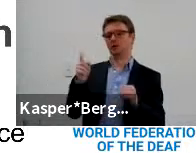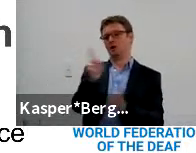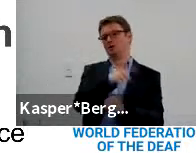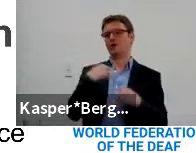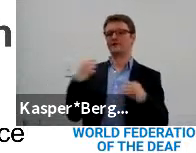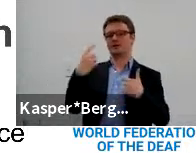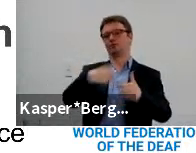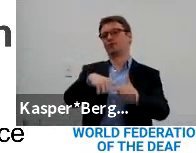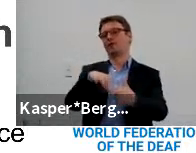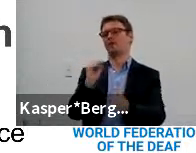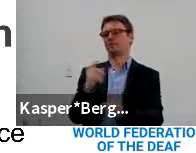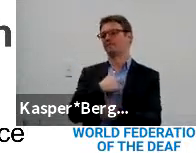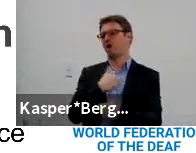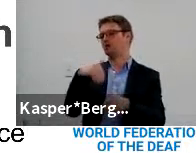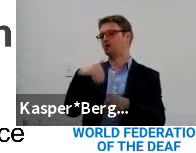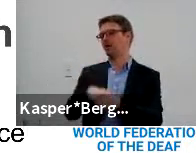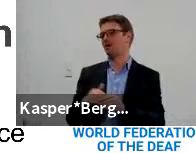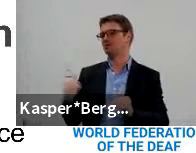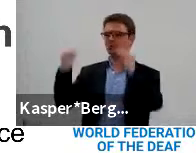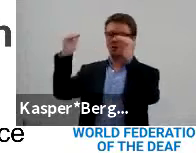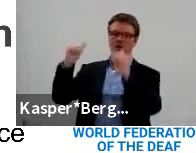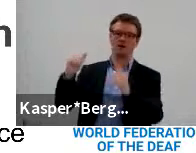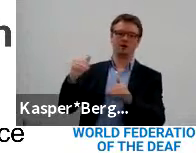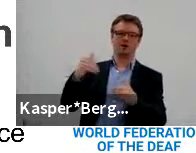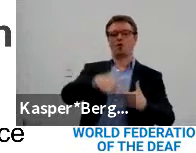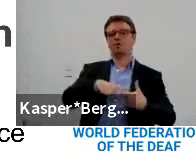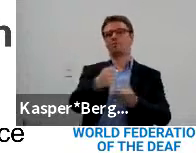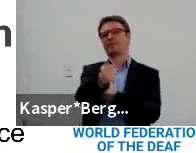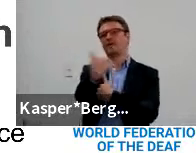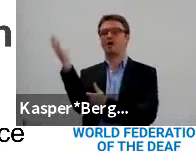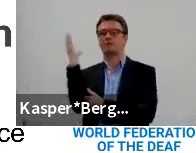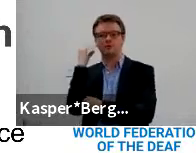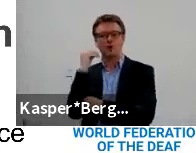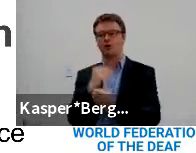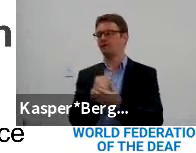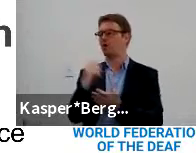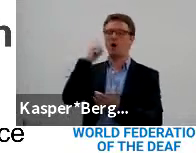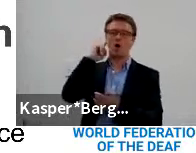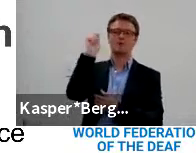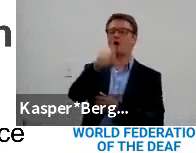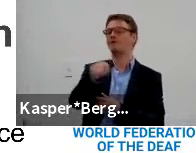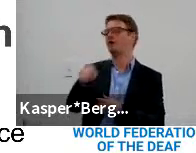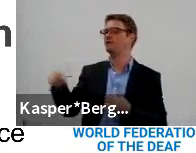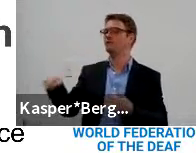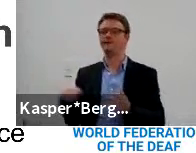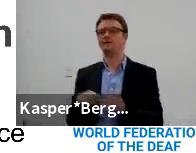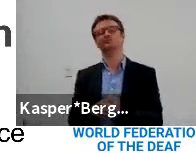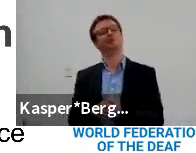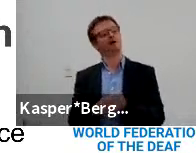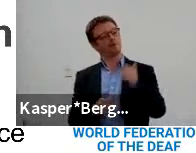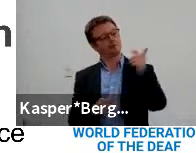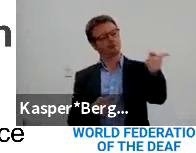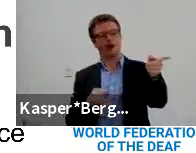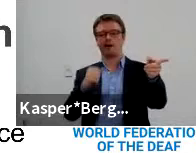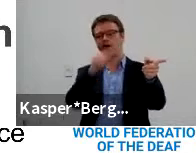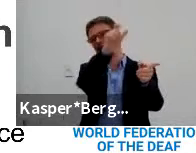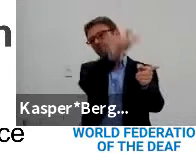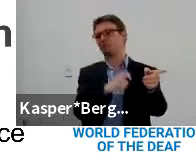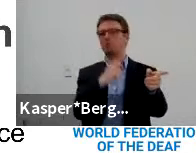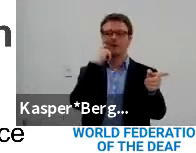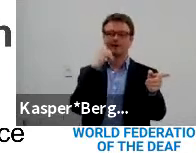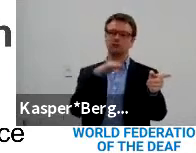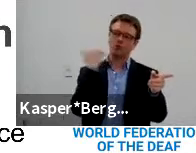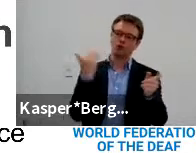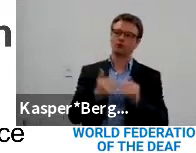We actually hear a lot of stories from our member organizations in which deaf people